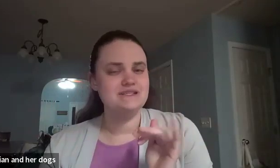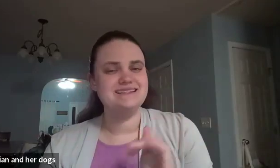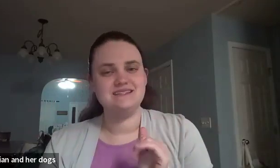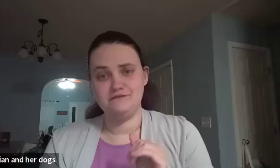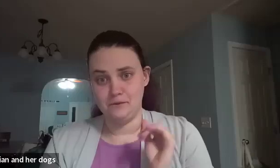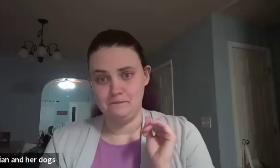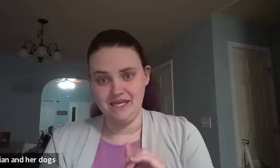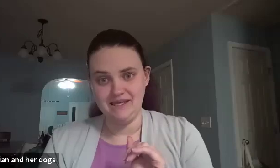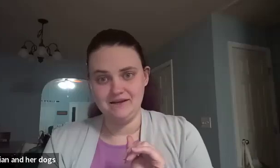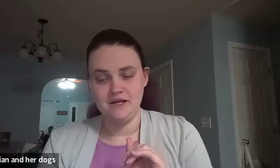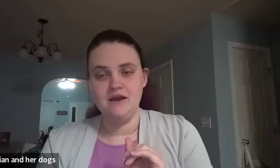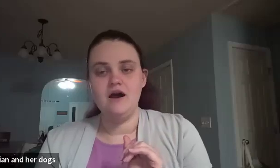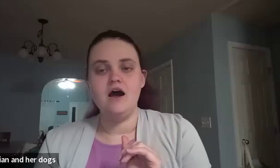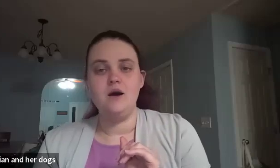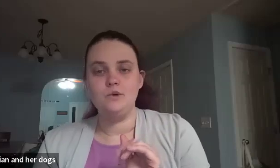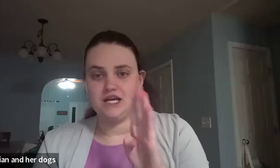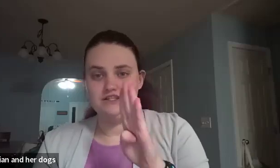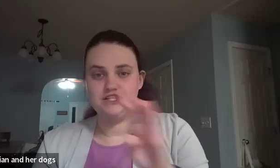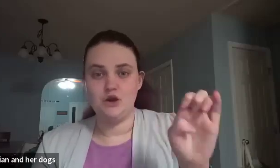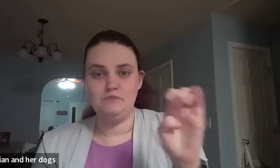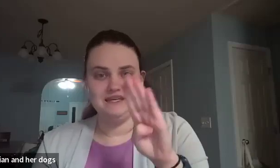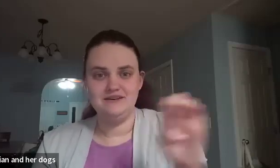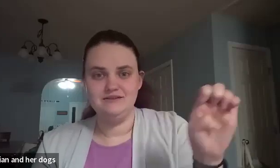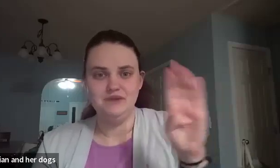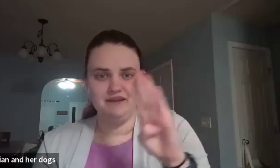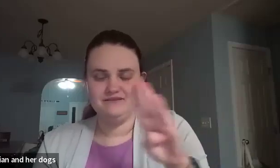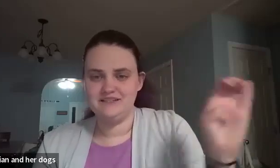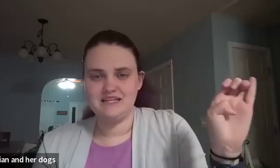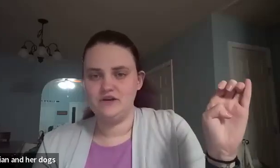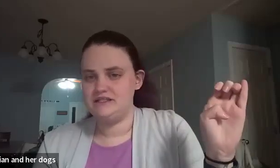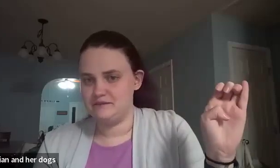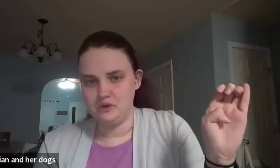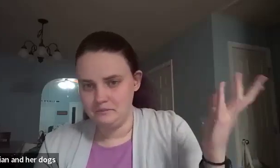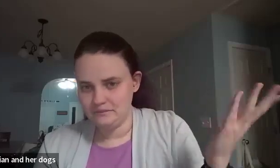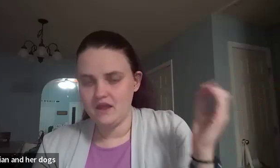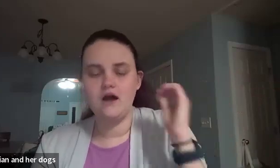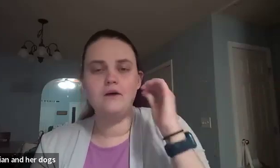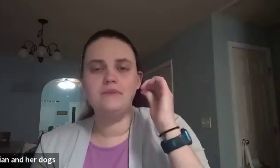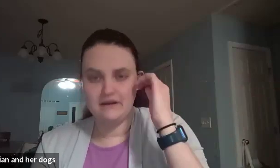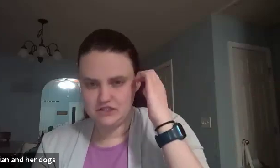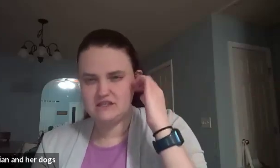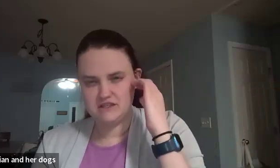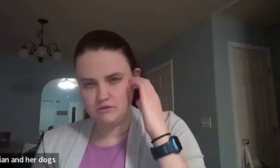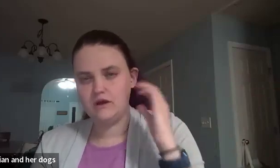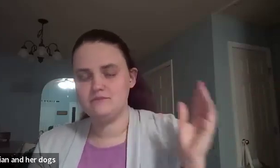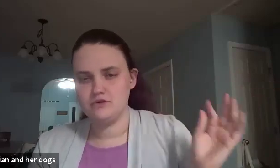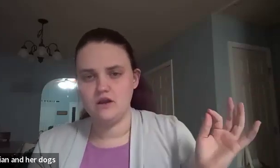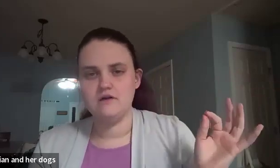others is the sign for bee, which I used to just go bee, because that's very simple. But I do see this one pretty